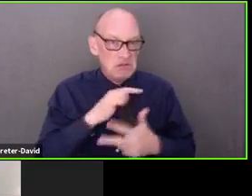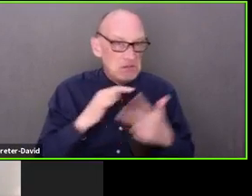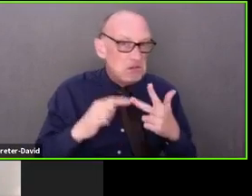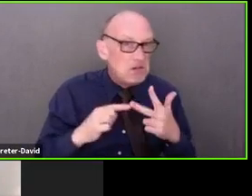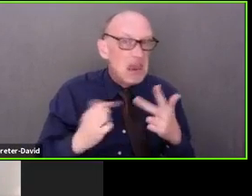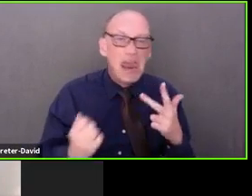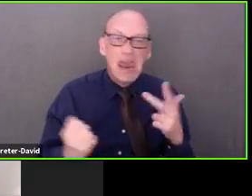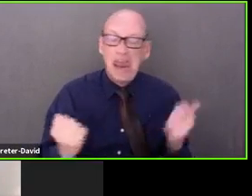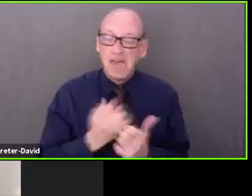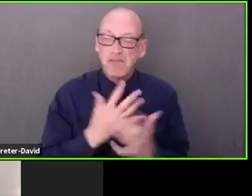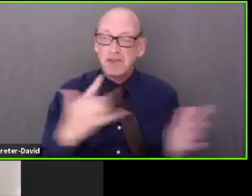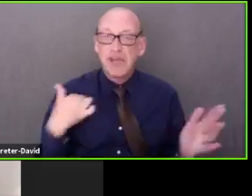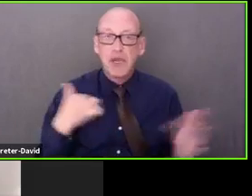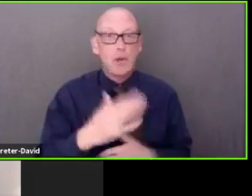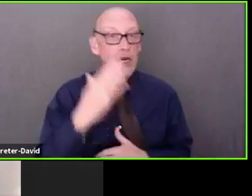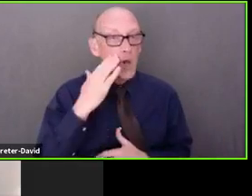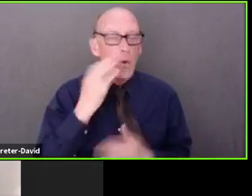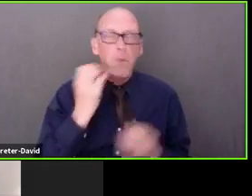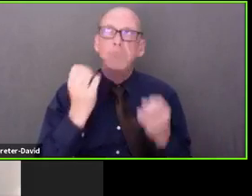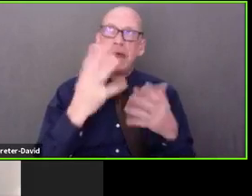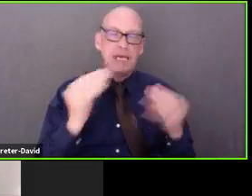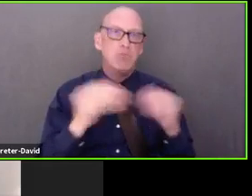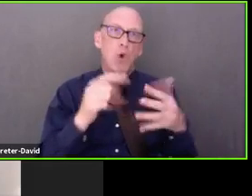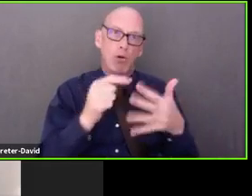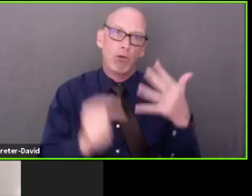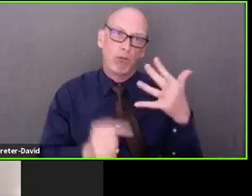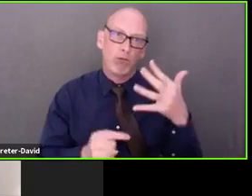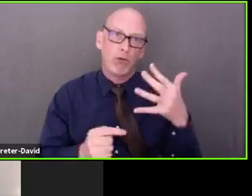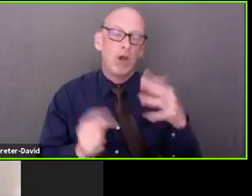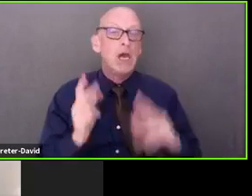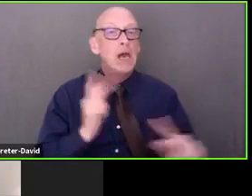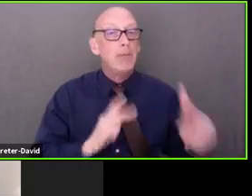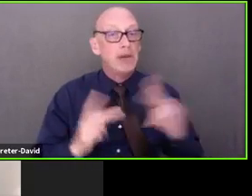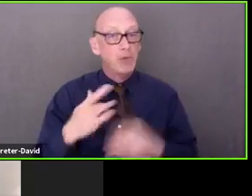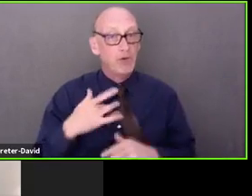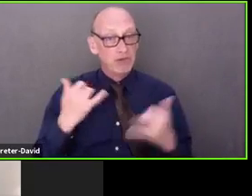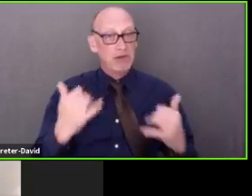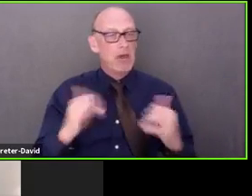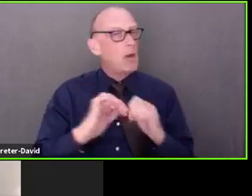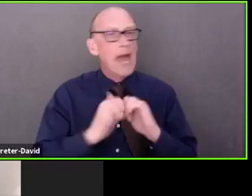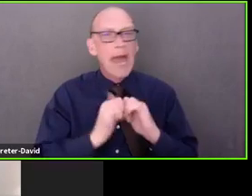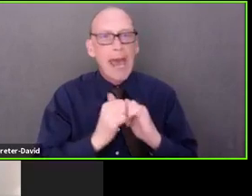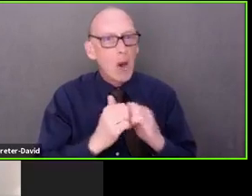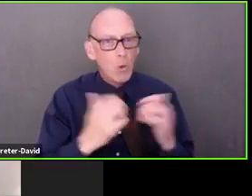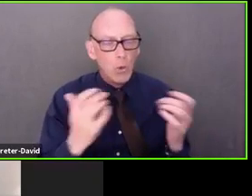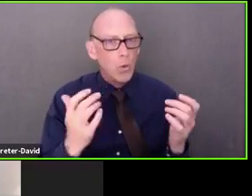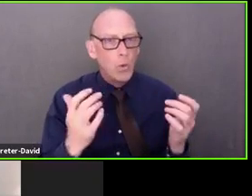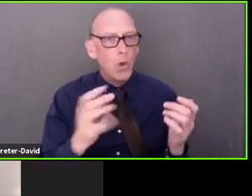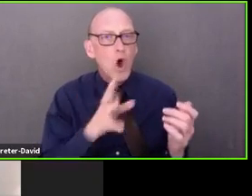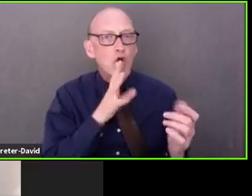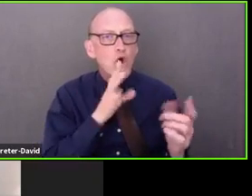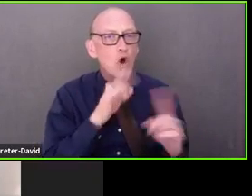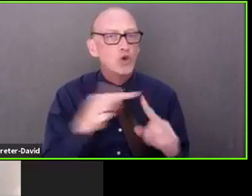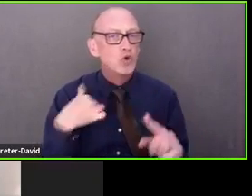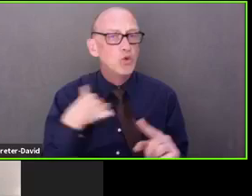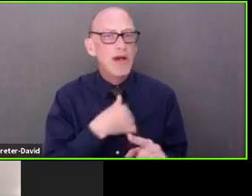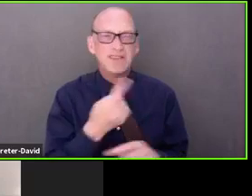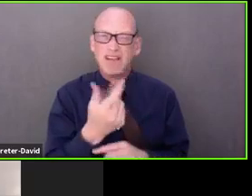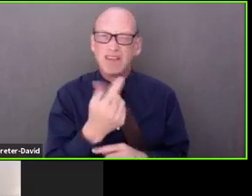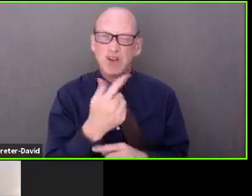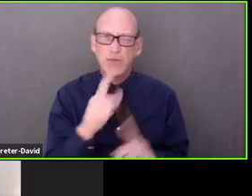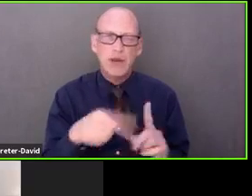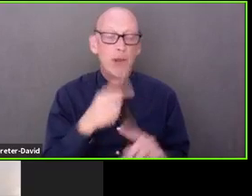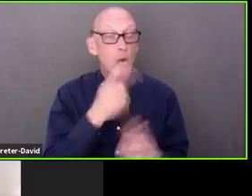we know, and so many more things that people are feeling right about now. Talk to us a little bit about what those families